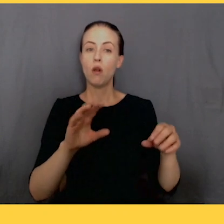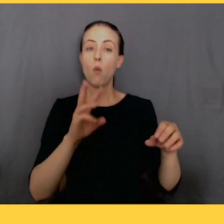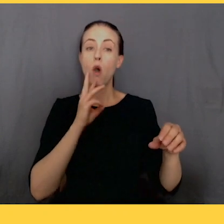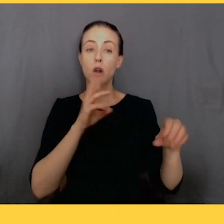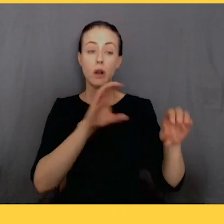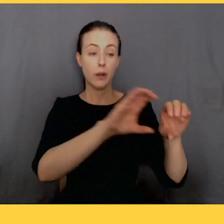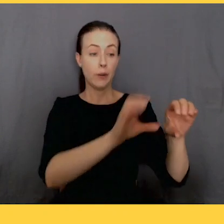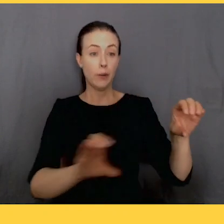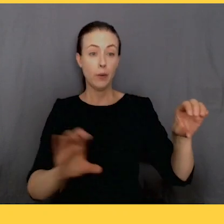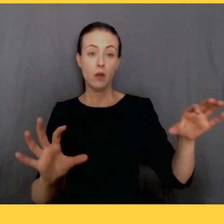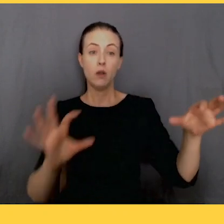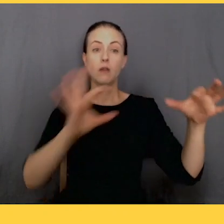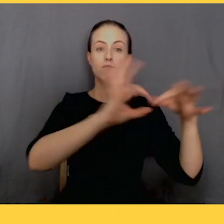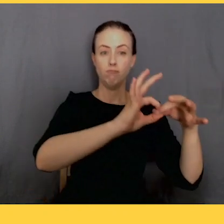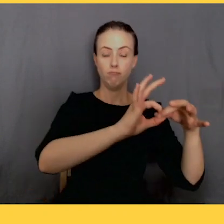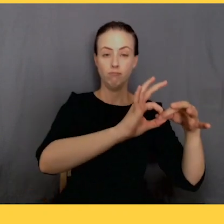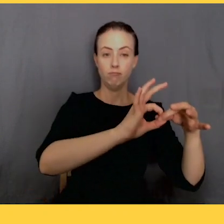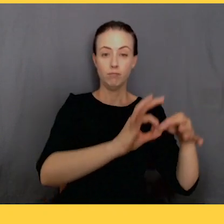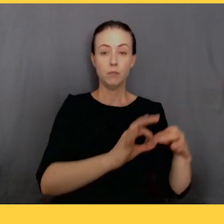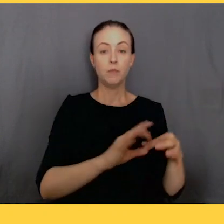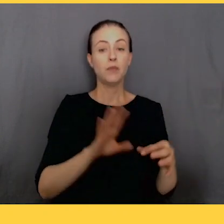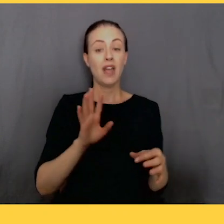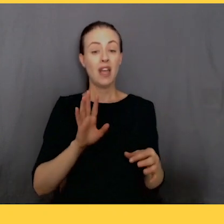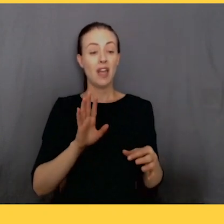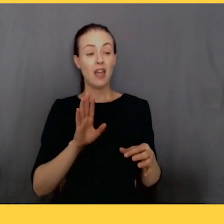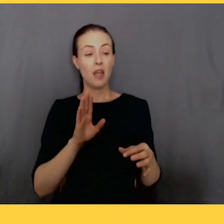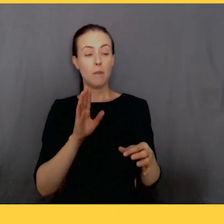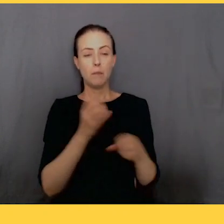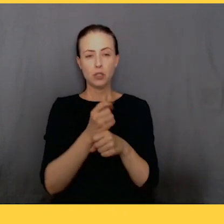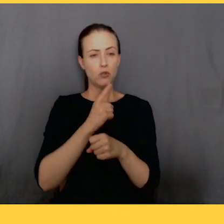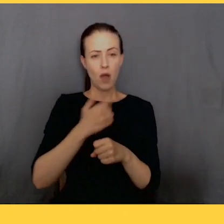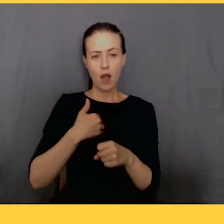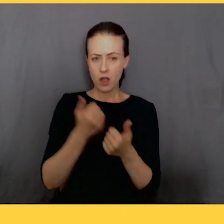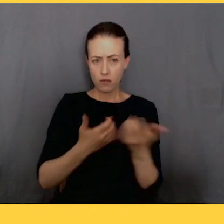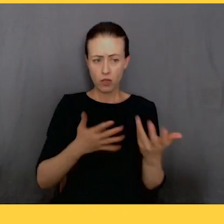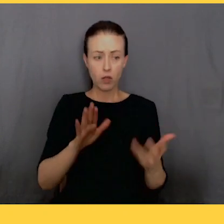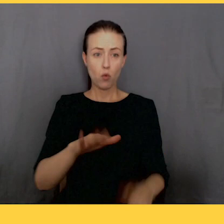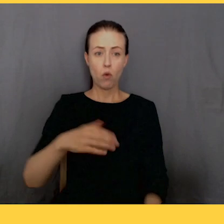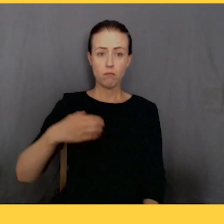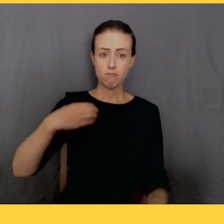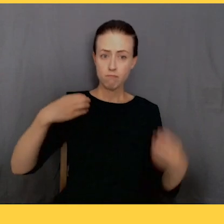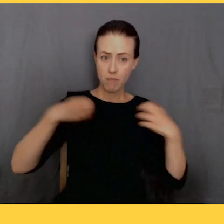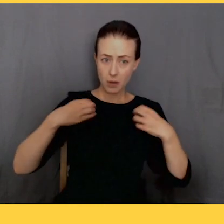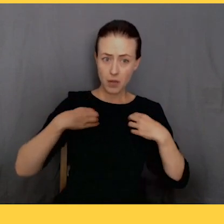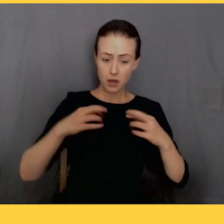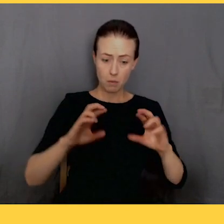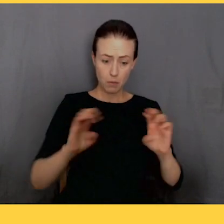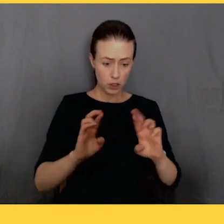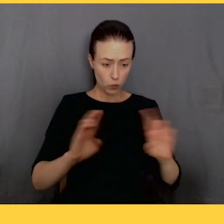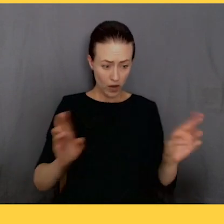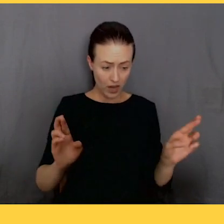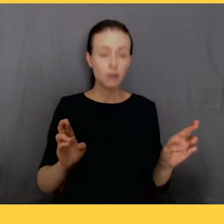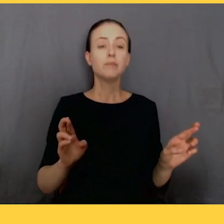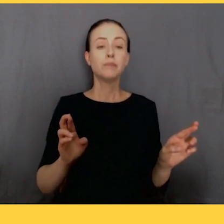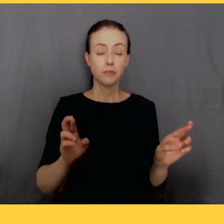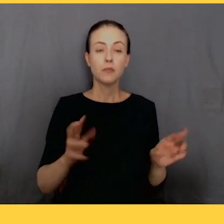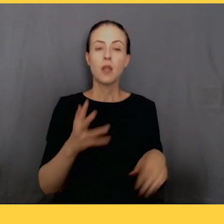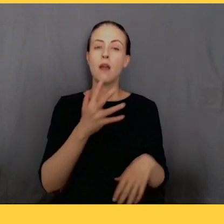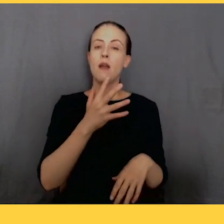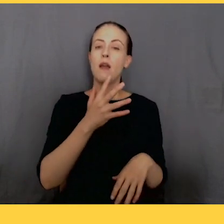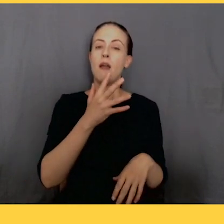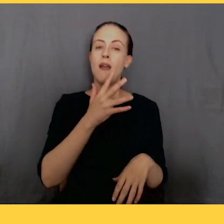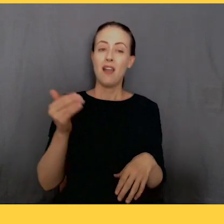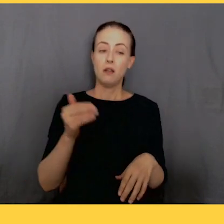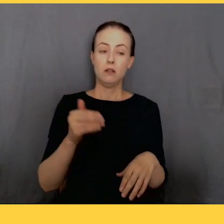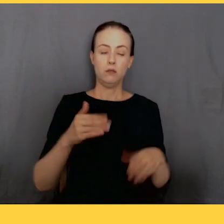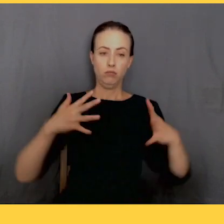your emergency kit is in your vehicle. Lastly, dress appropriately: long pants, long sleeve shirt, heavy shoes or